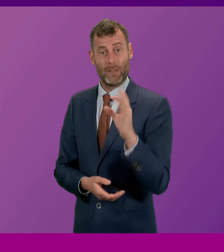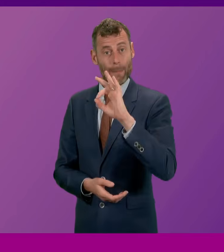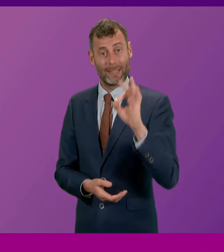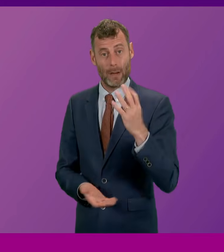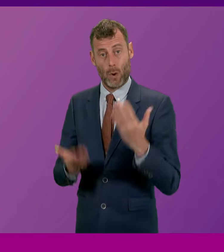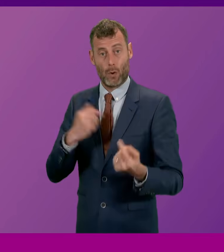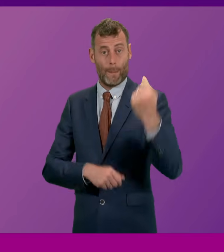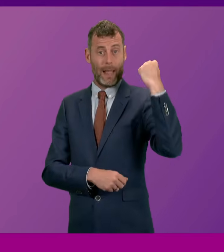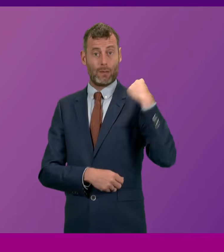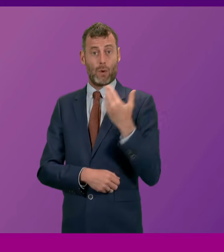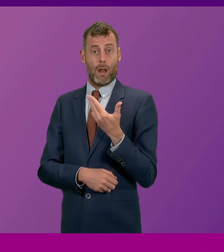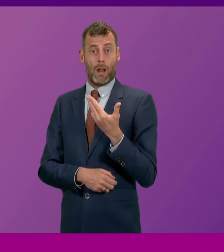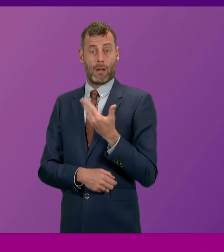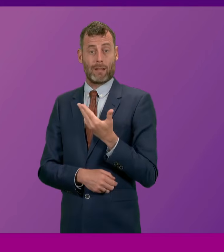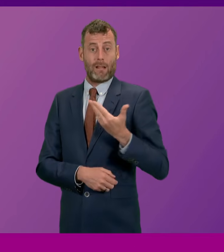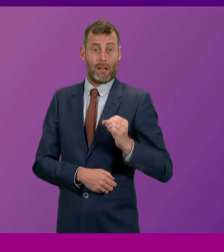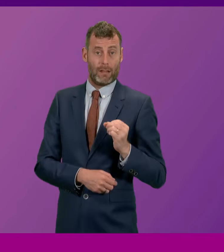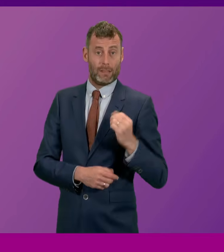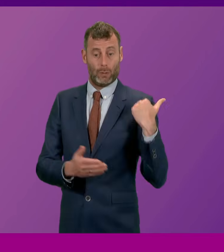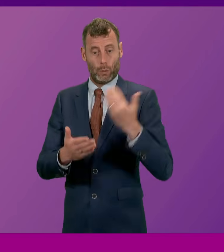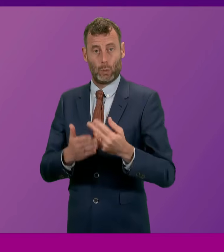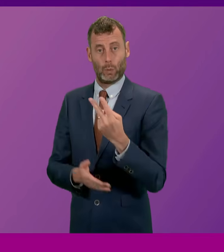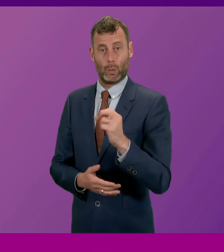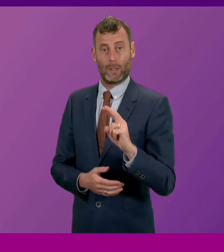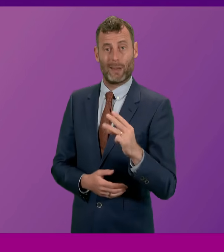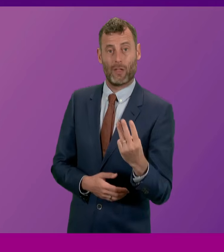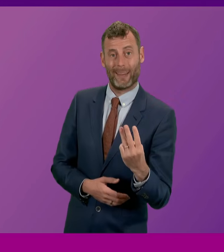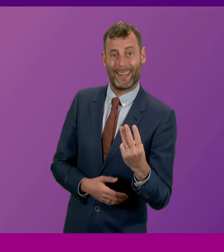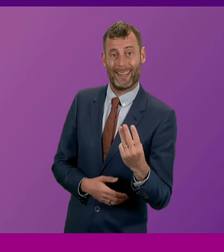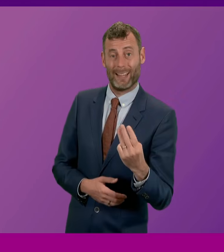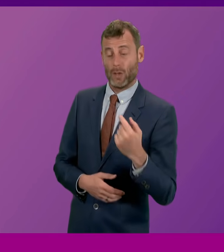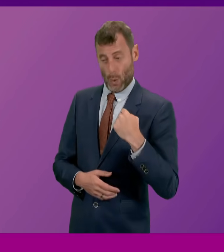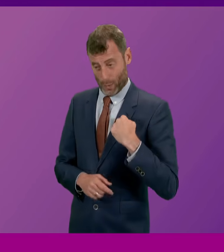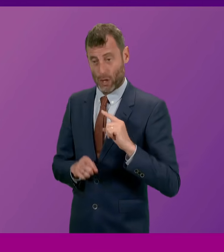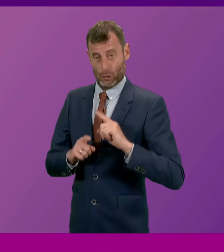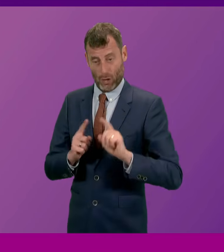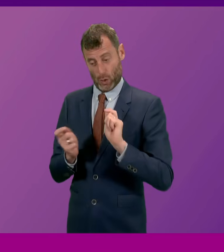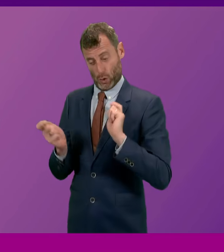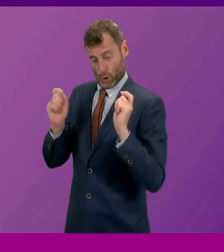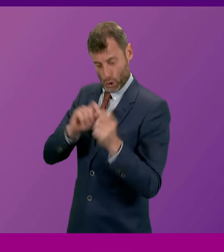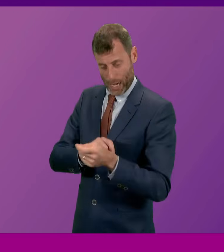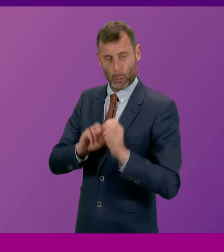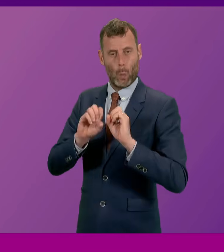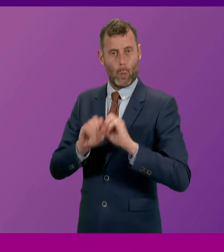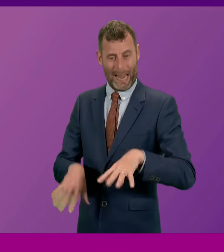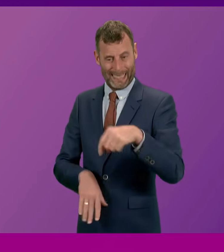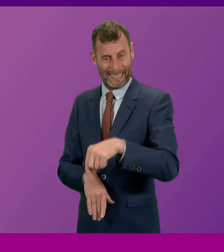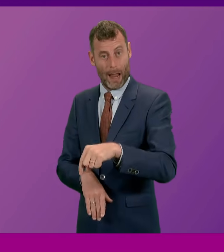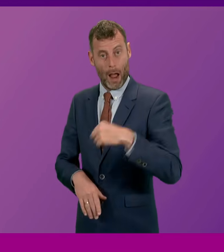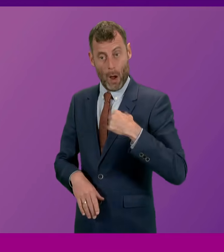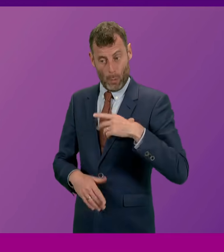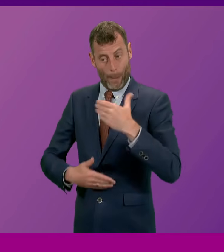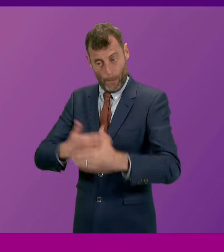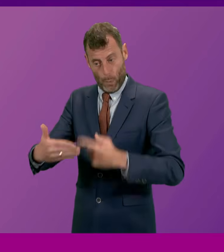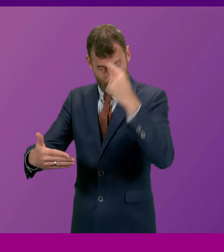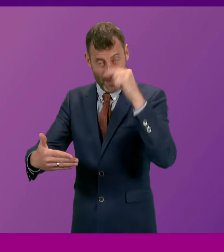in 2023. So the steps have been taken to address this issue. I want to make sure progress is made. That's exactly what ministers are focused